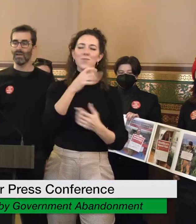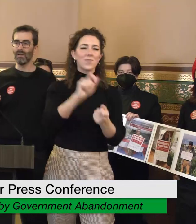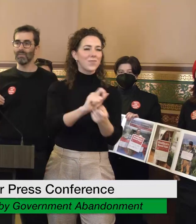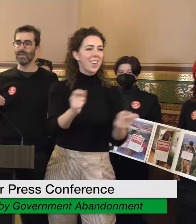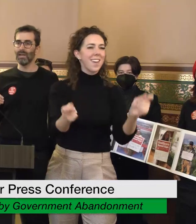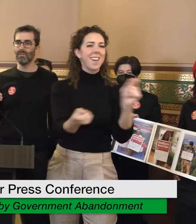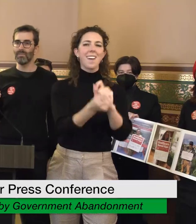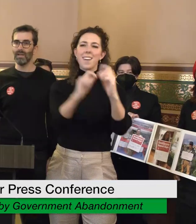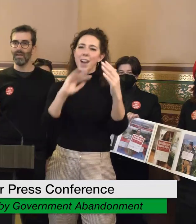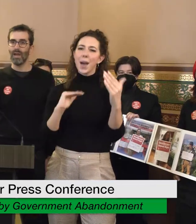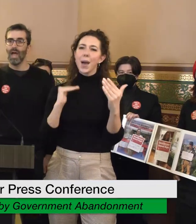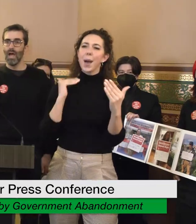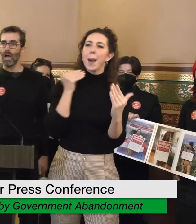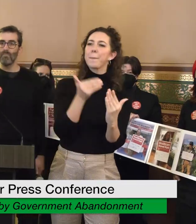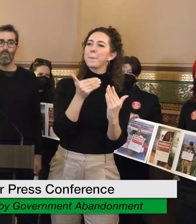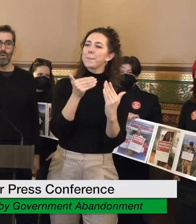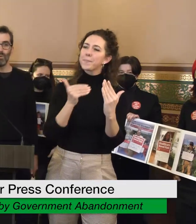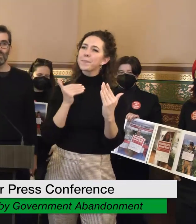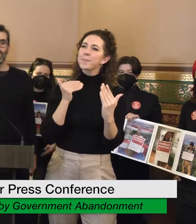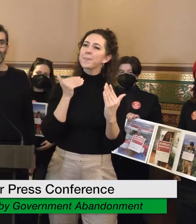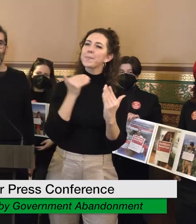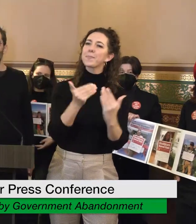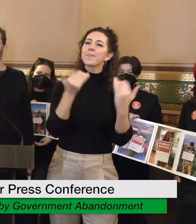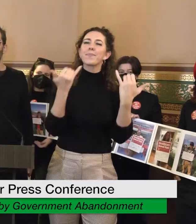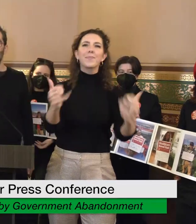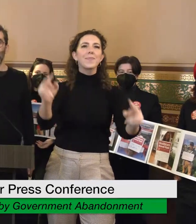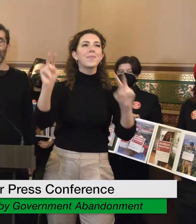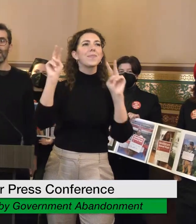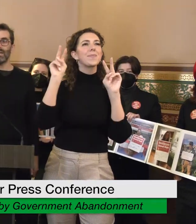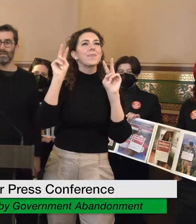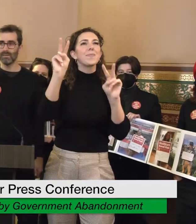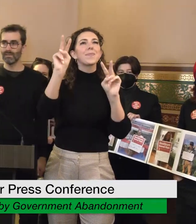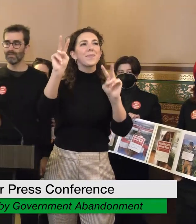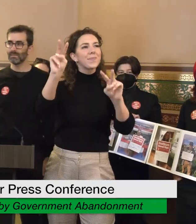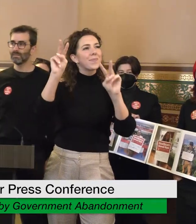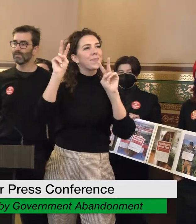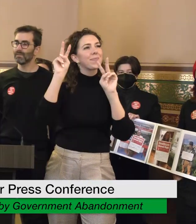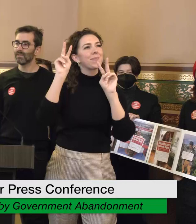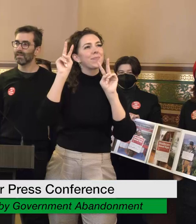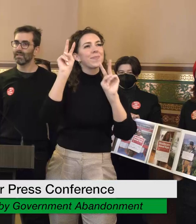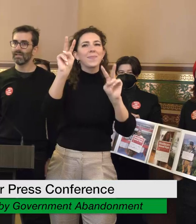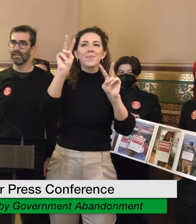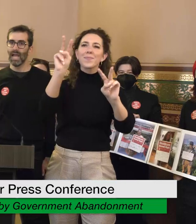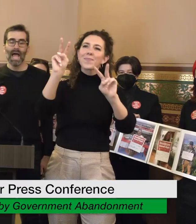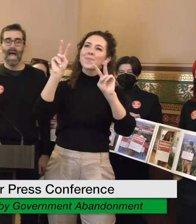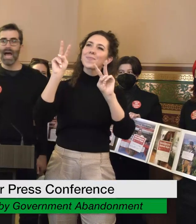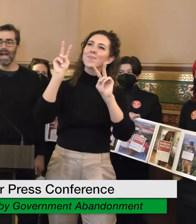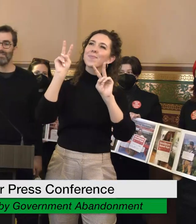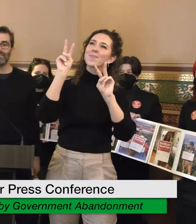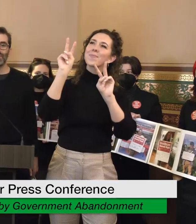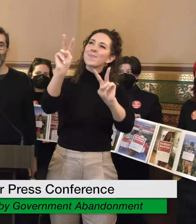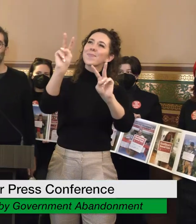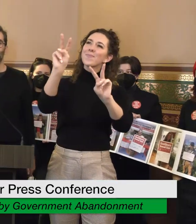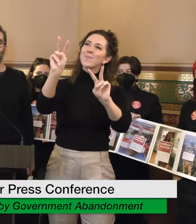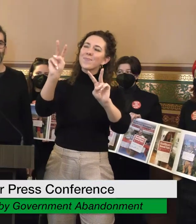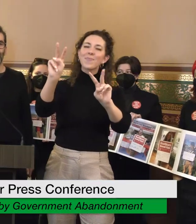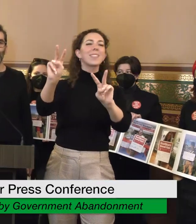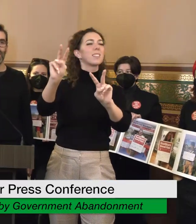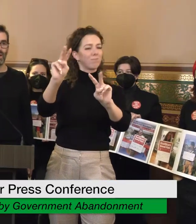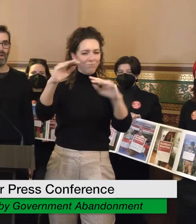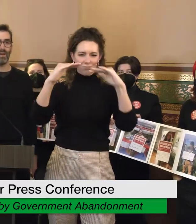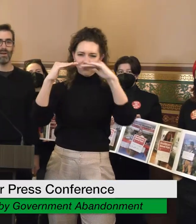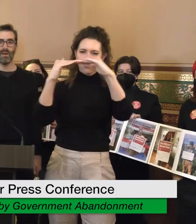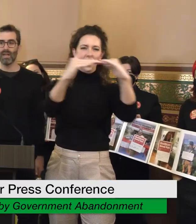Change is coming out there. Change is coming out there. Up over my head. Up over my head. I see